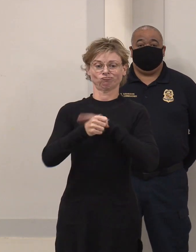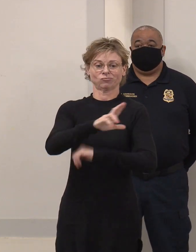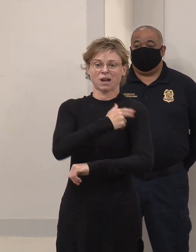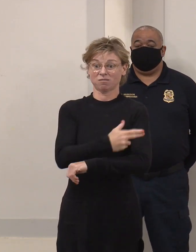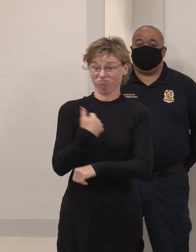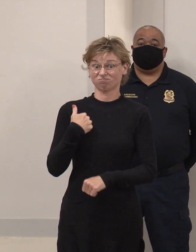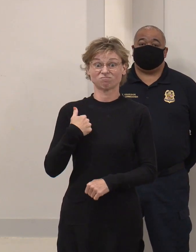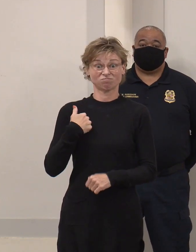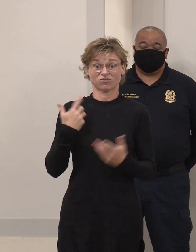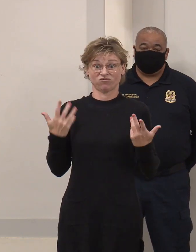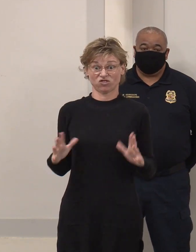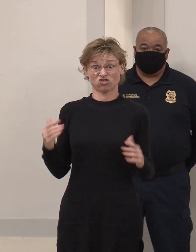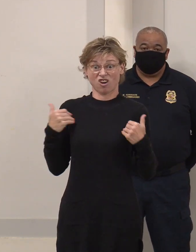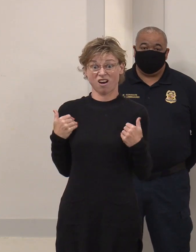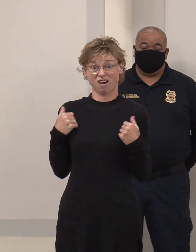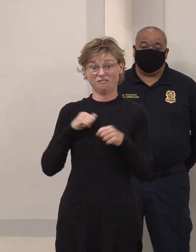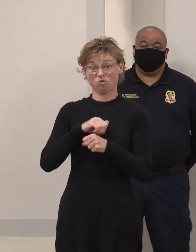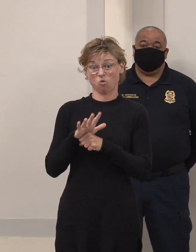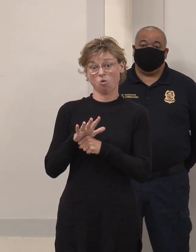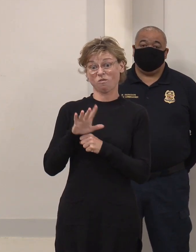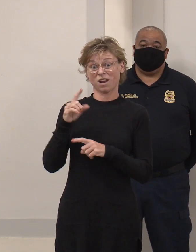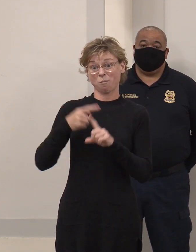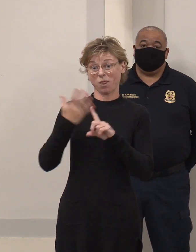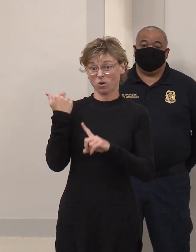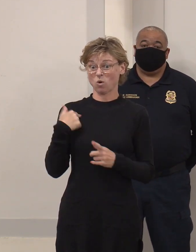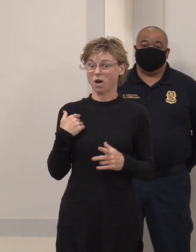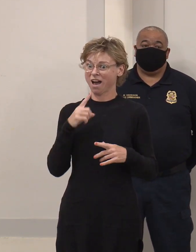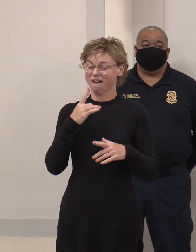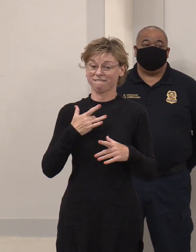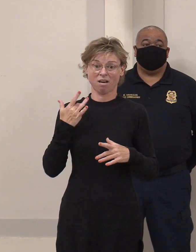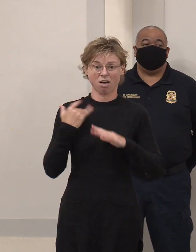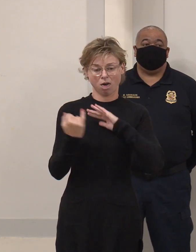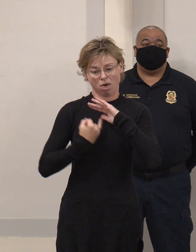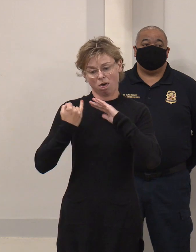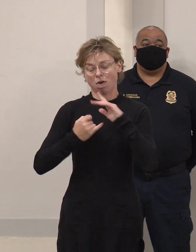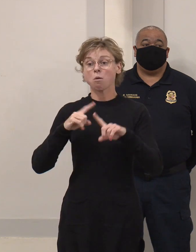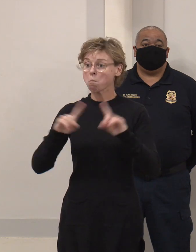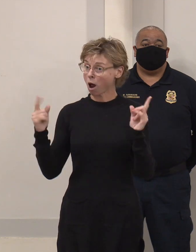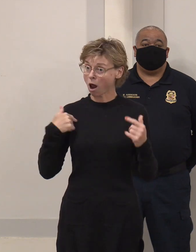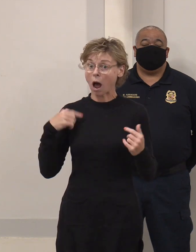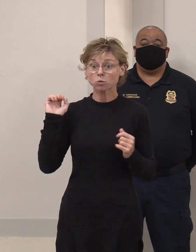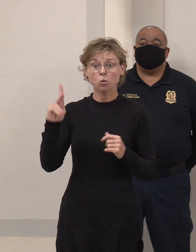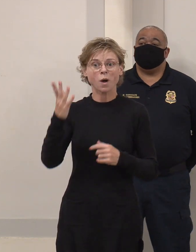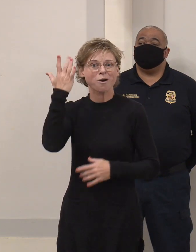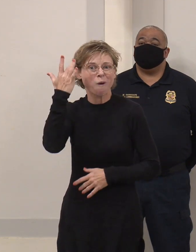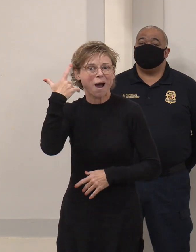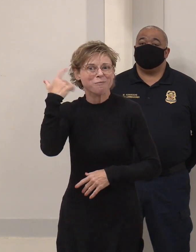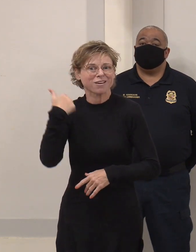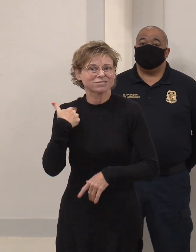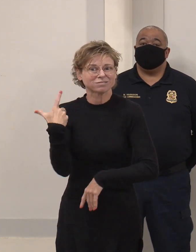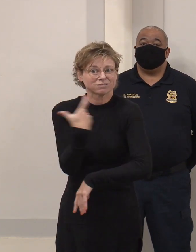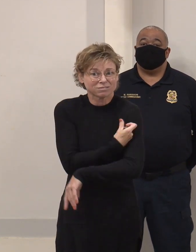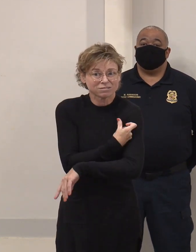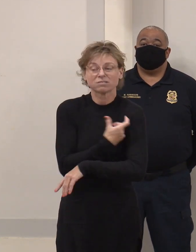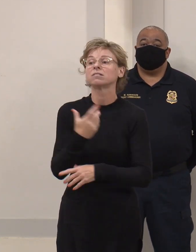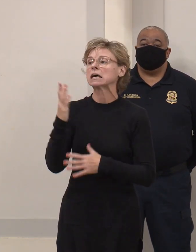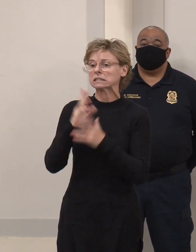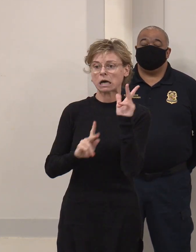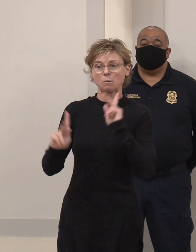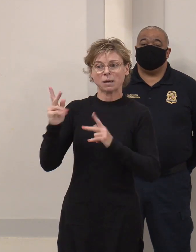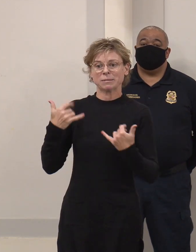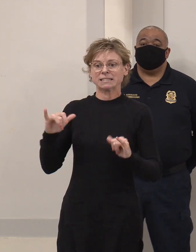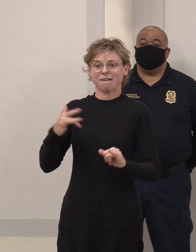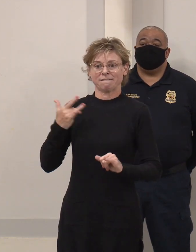was completely okay outside of being stir crazy, thanks to the fact that I got the vaccine. Some people are still